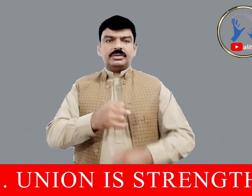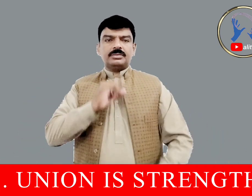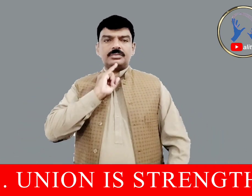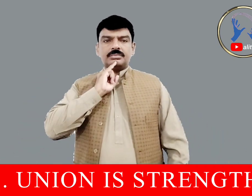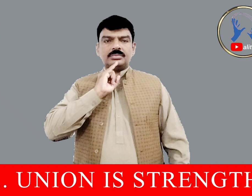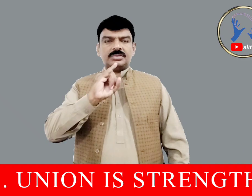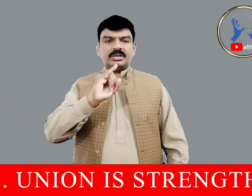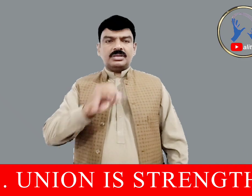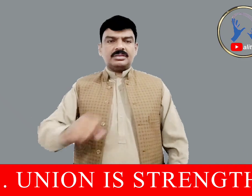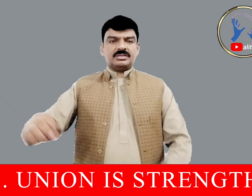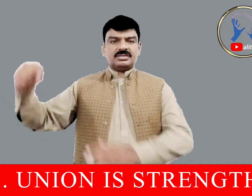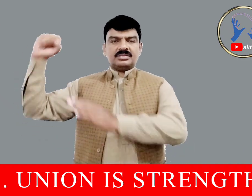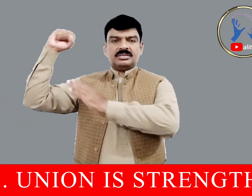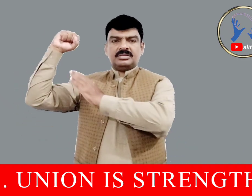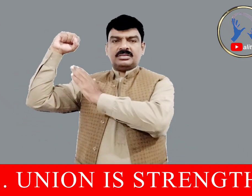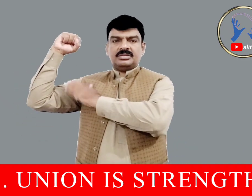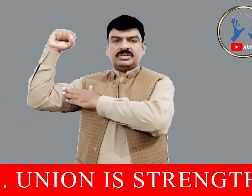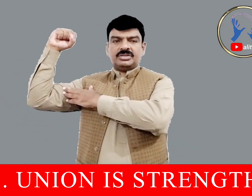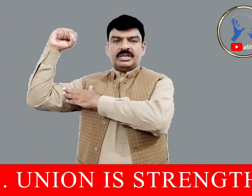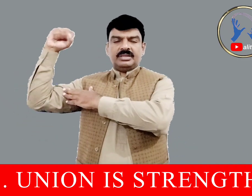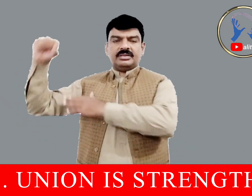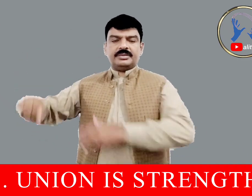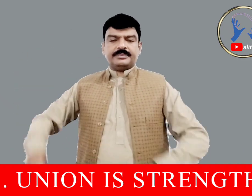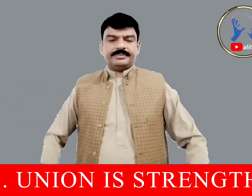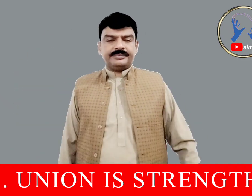Union is strength.